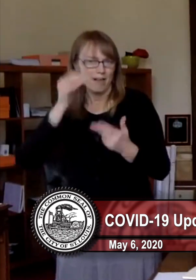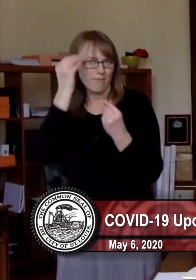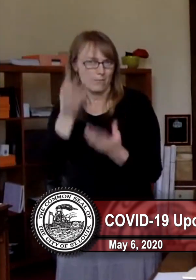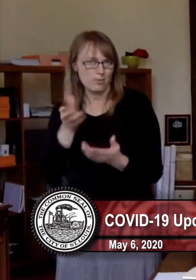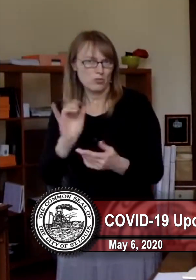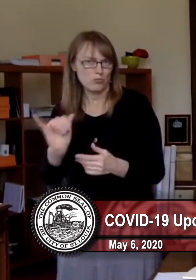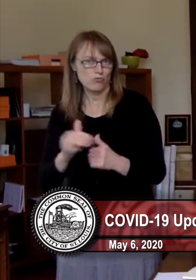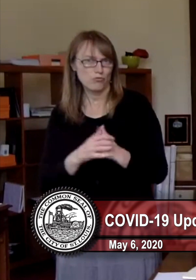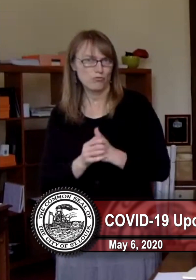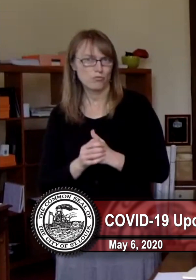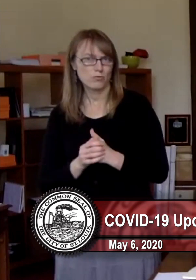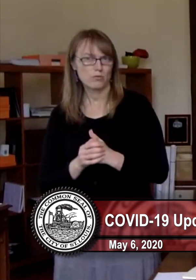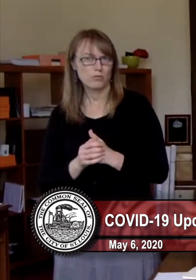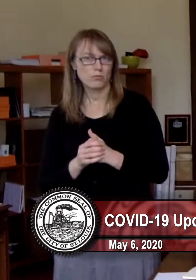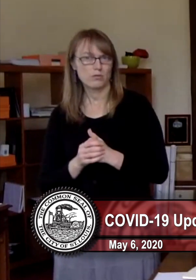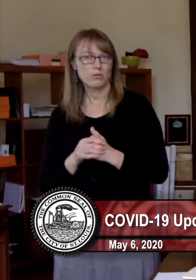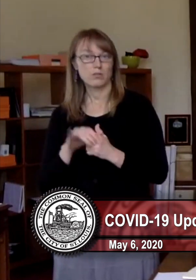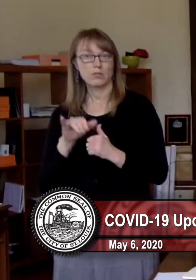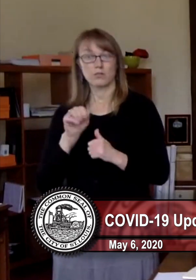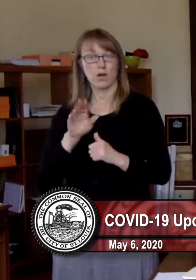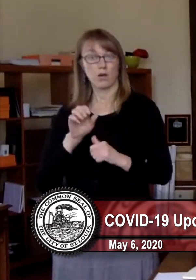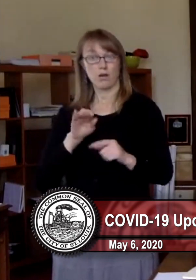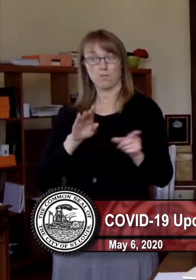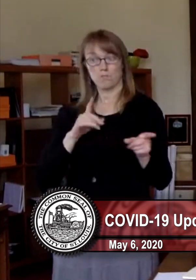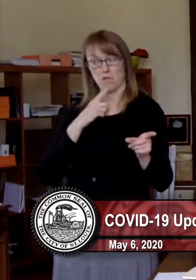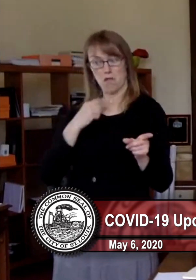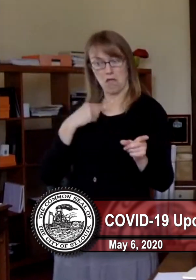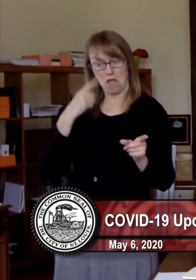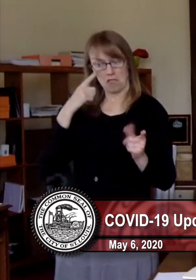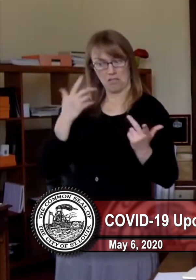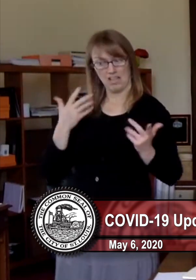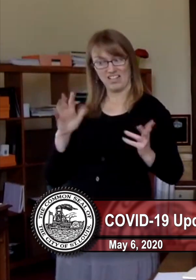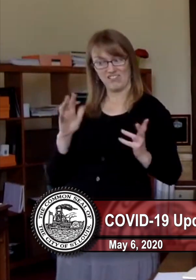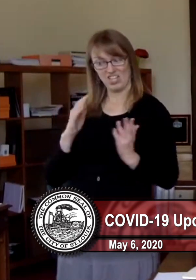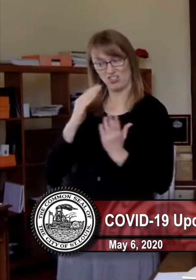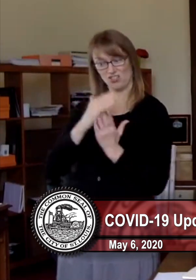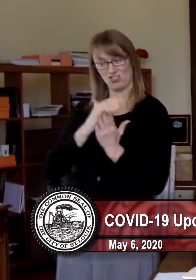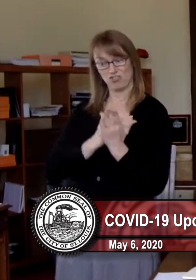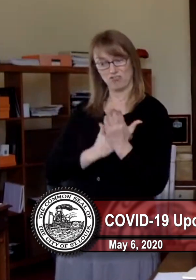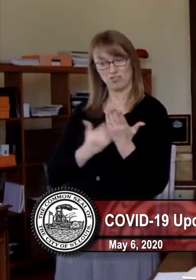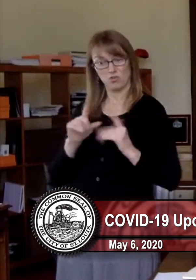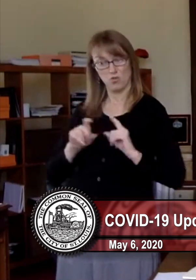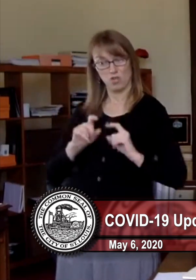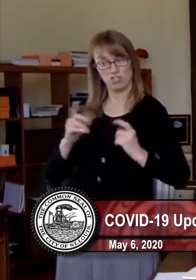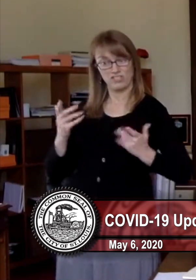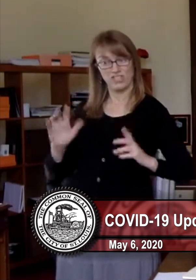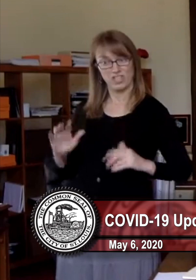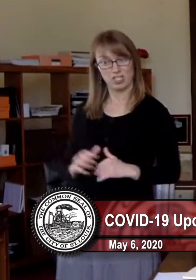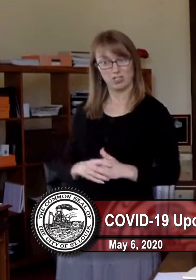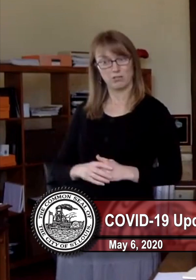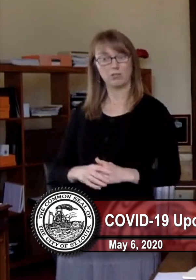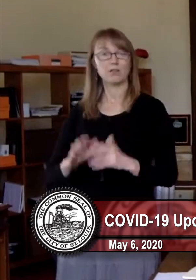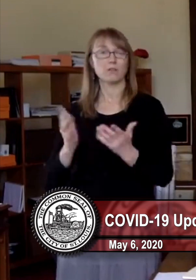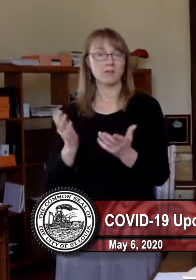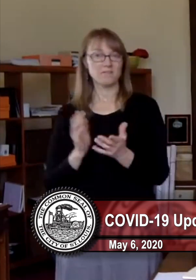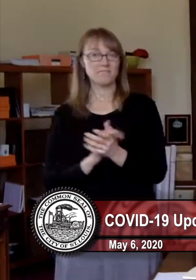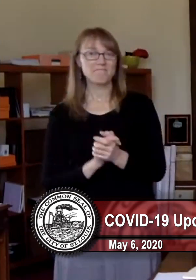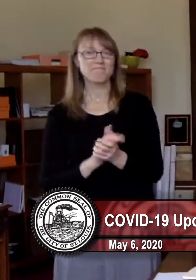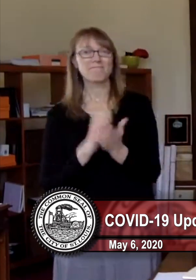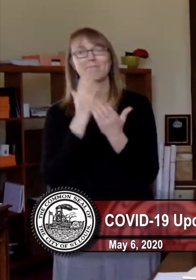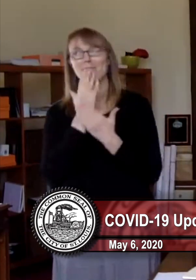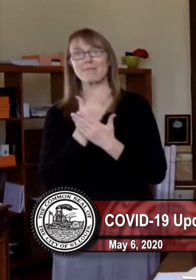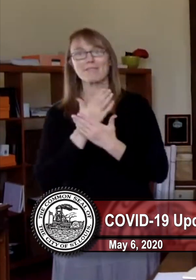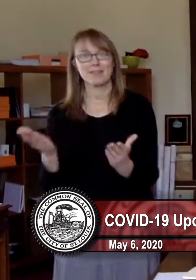I think that's all the new questions I have, Mayor. Okay. For any final thoughts and wrap it up for today. Well, thank you all. I